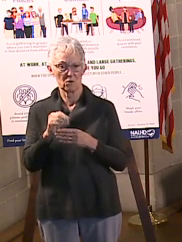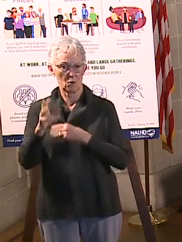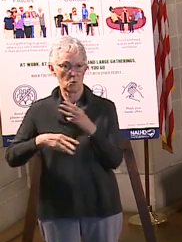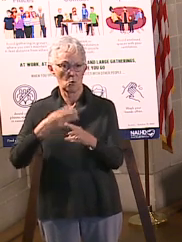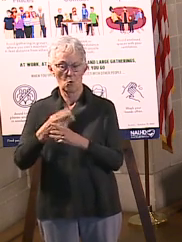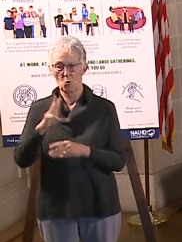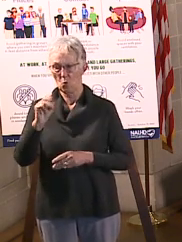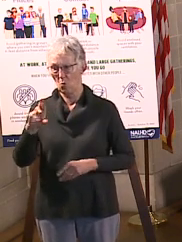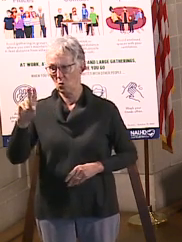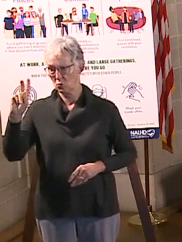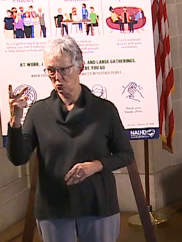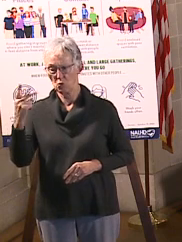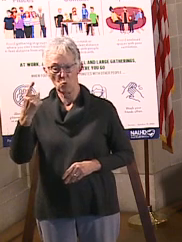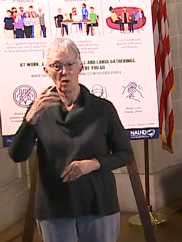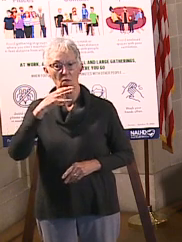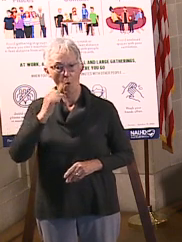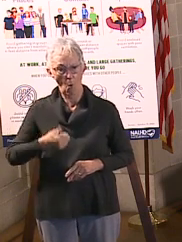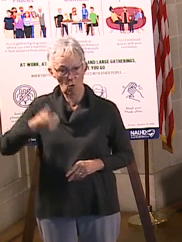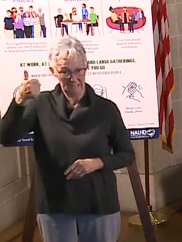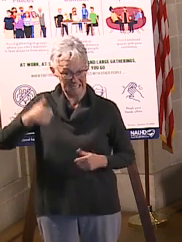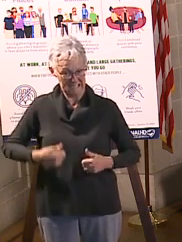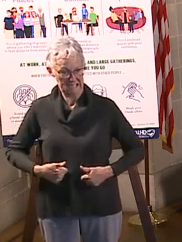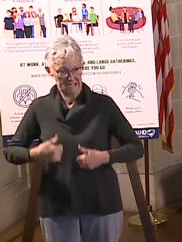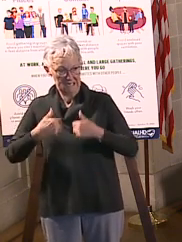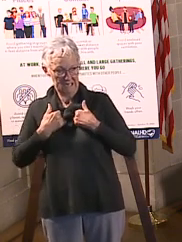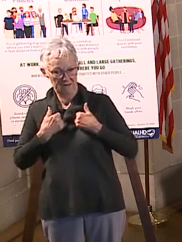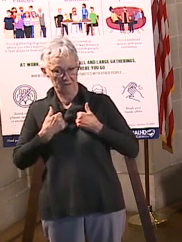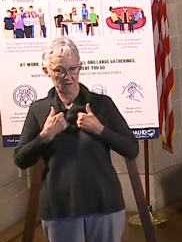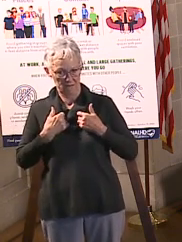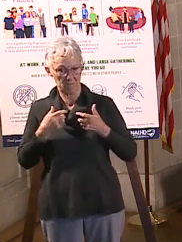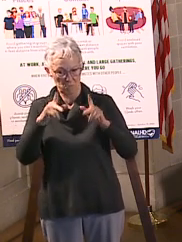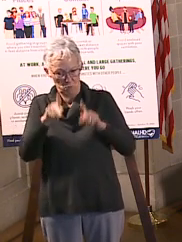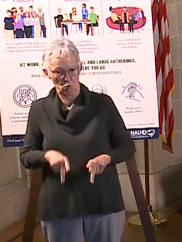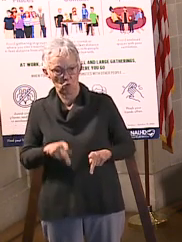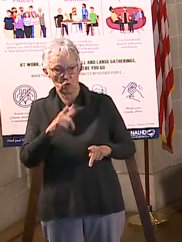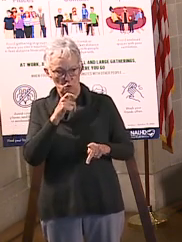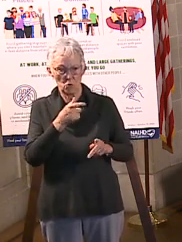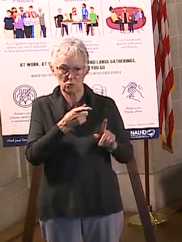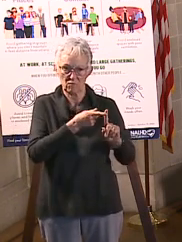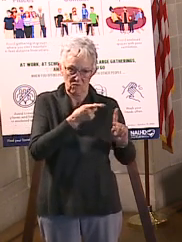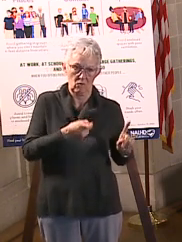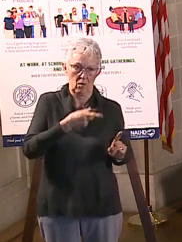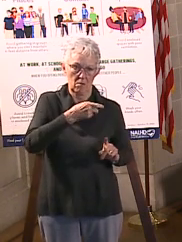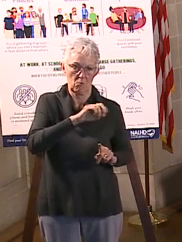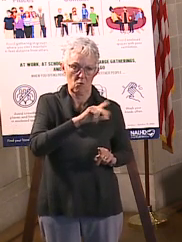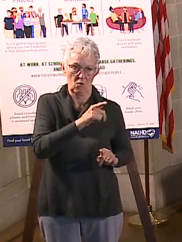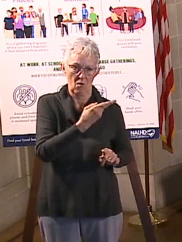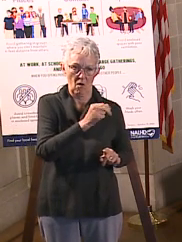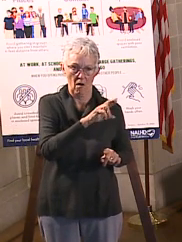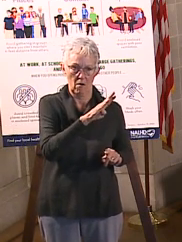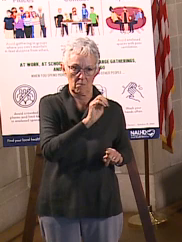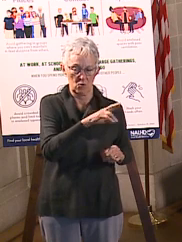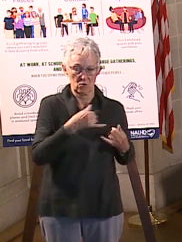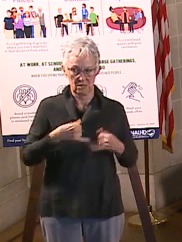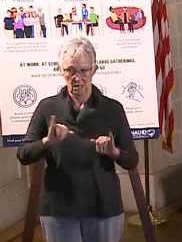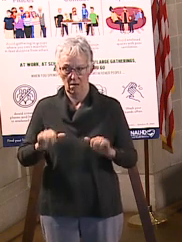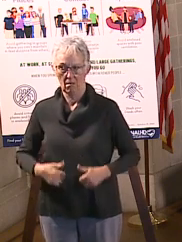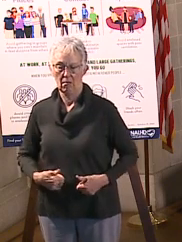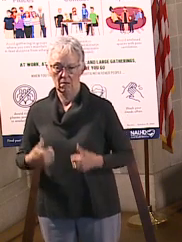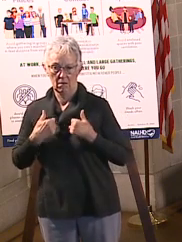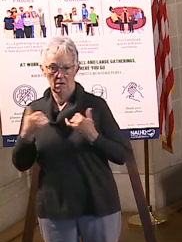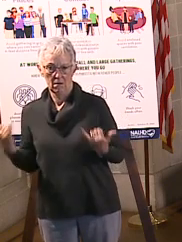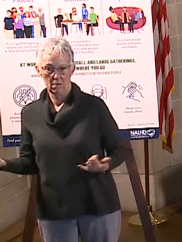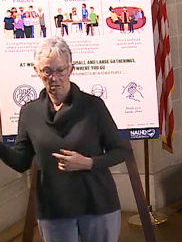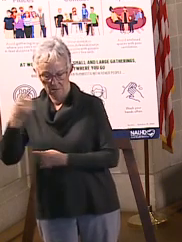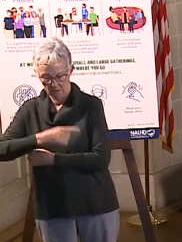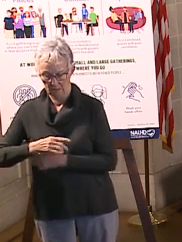had an exceptional semester across the board of the university system. And first and foremost, I want to just say thank you to the